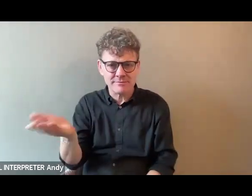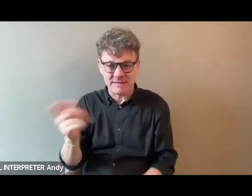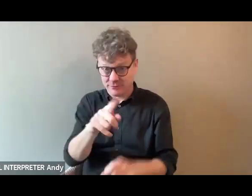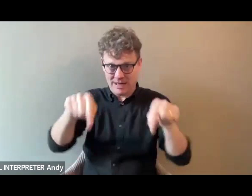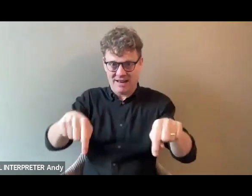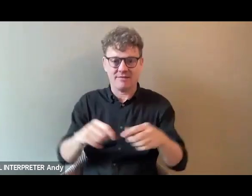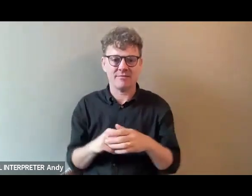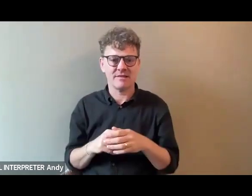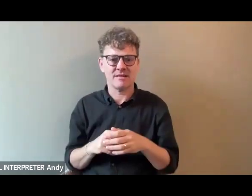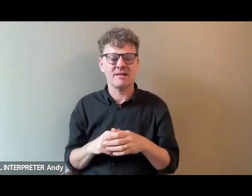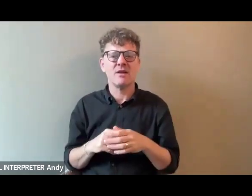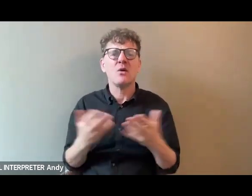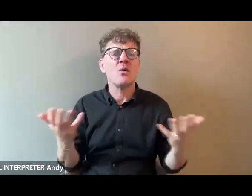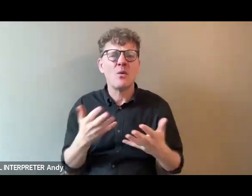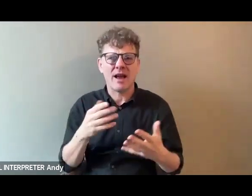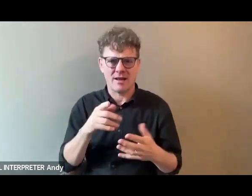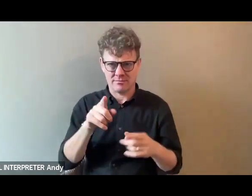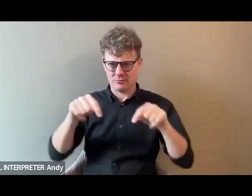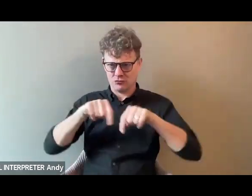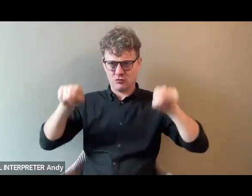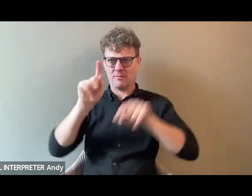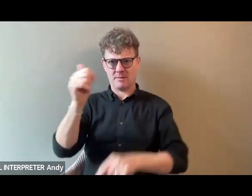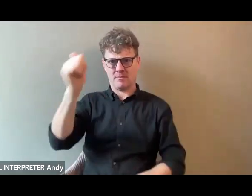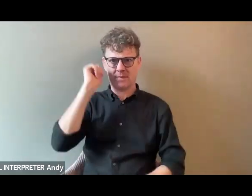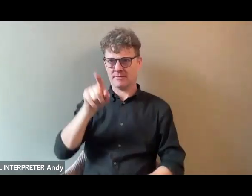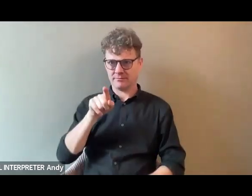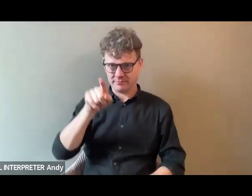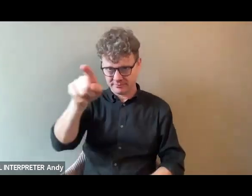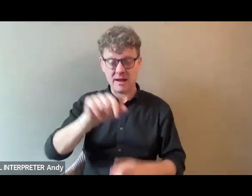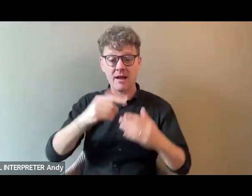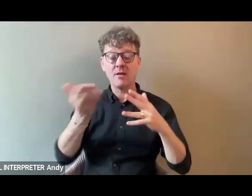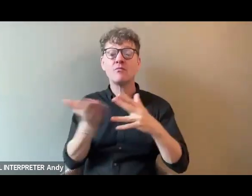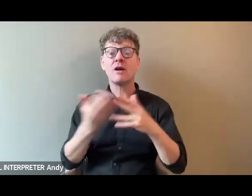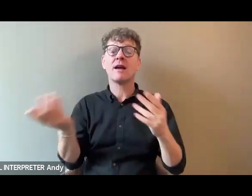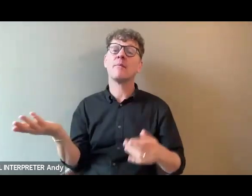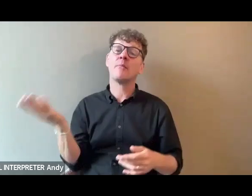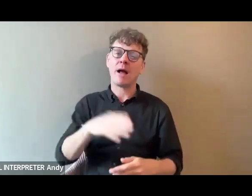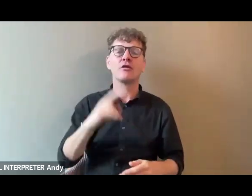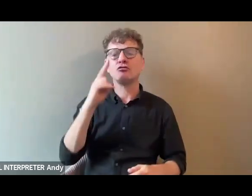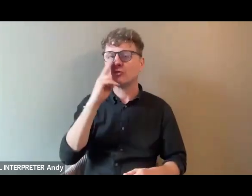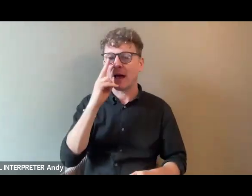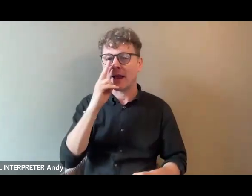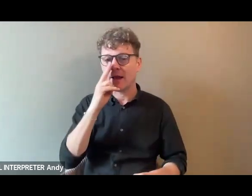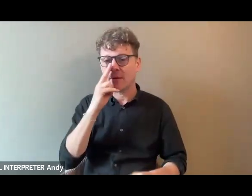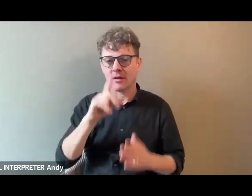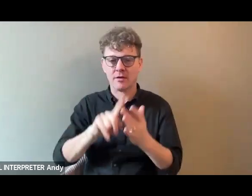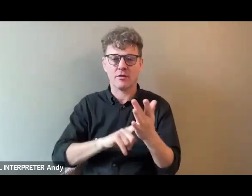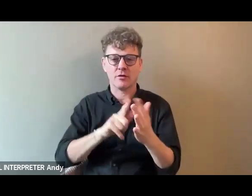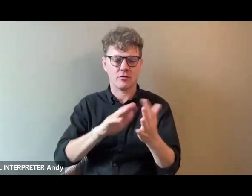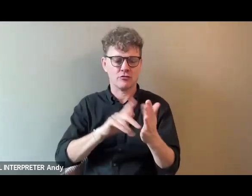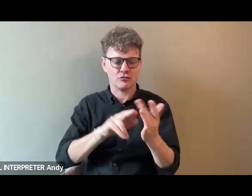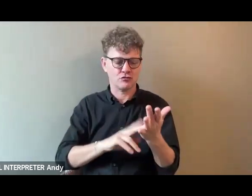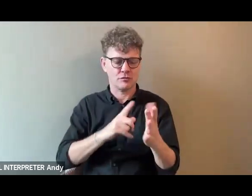It's out there back where you came. And after the break, we've got Jemina Napier, who will be